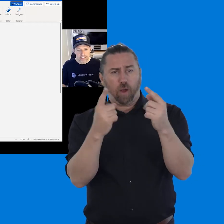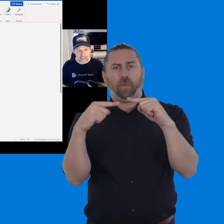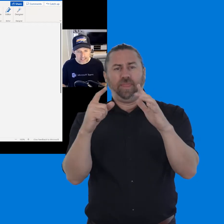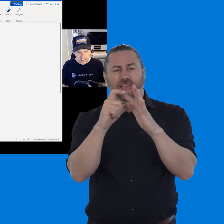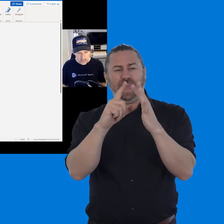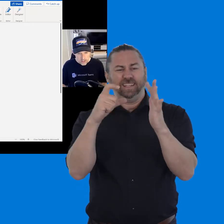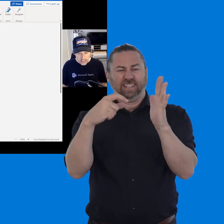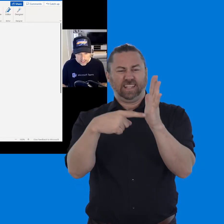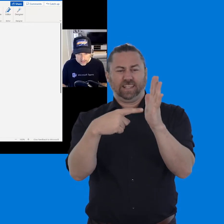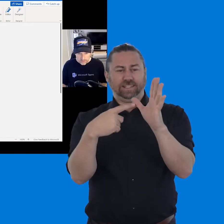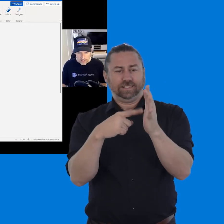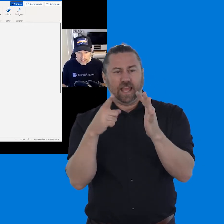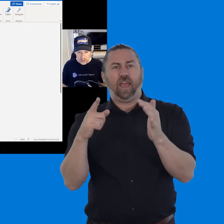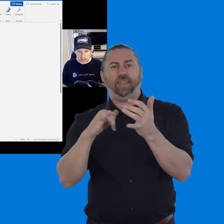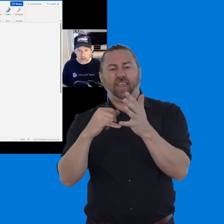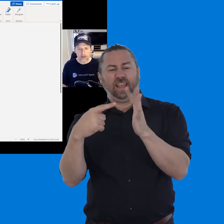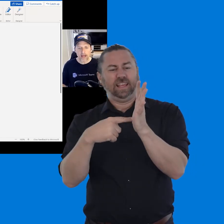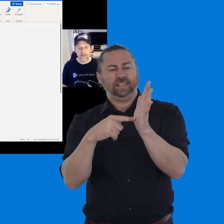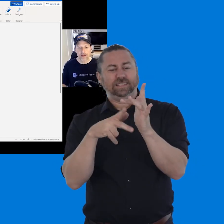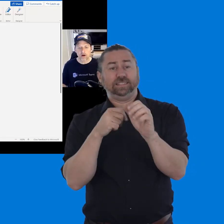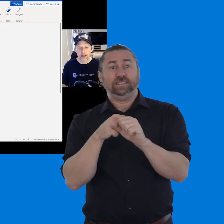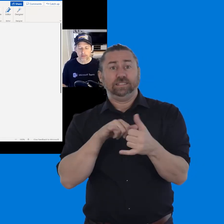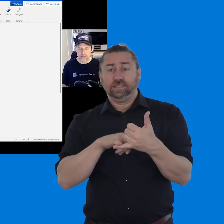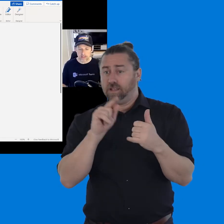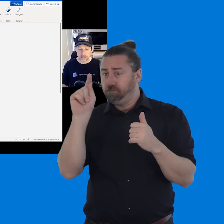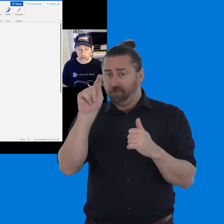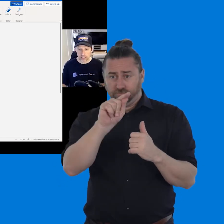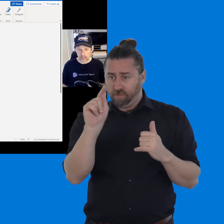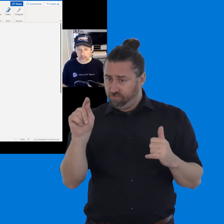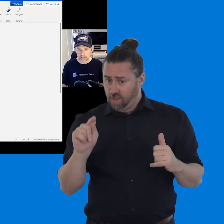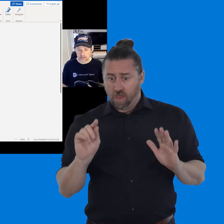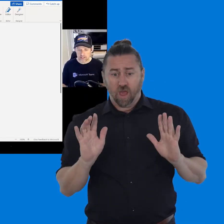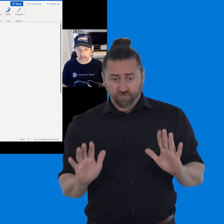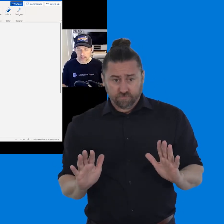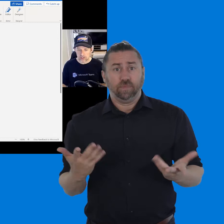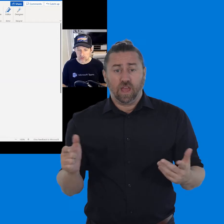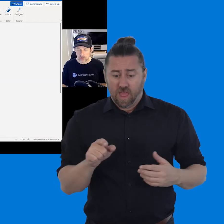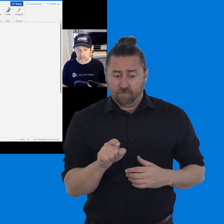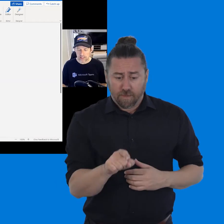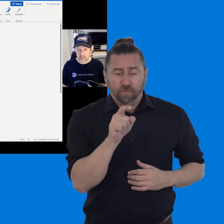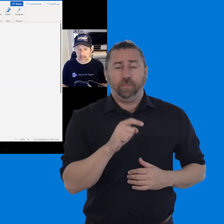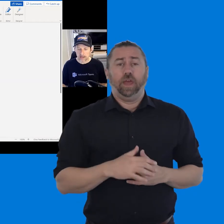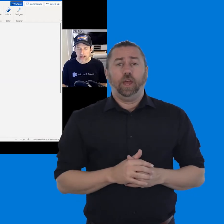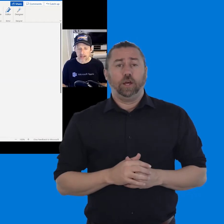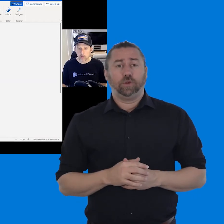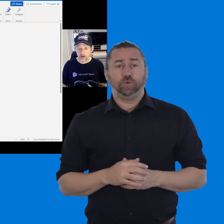did all my settings over here, as you know, and then I basically went in and started